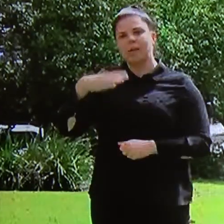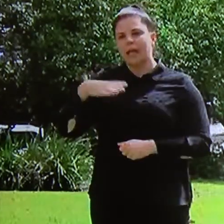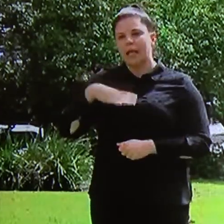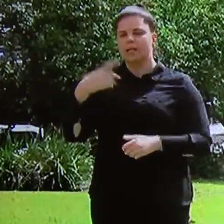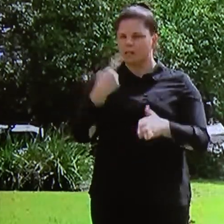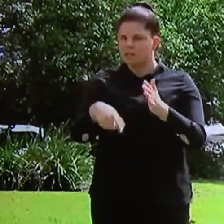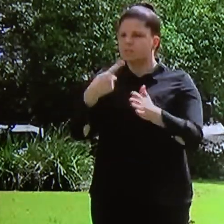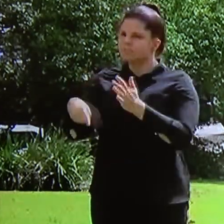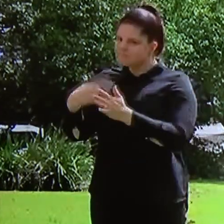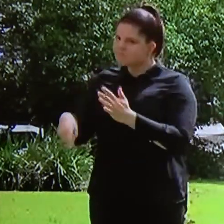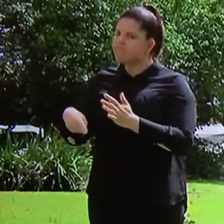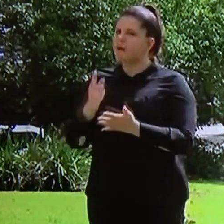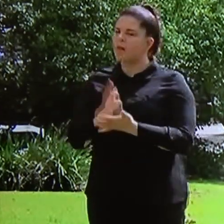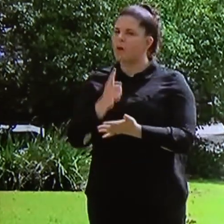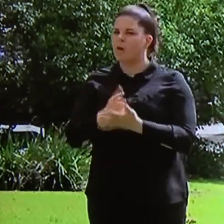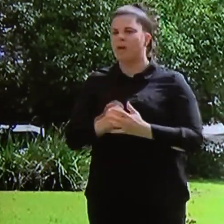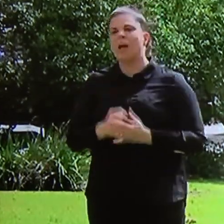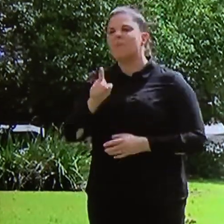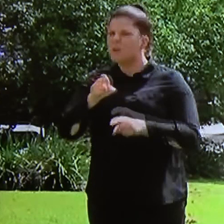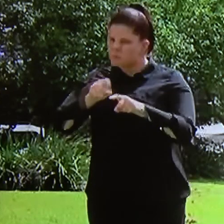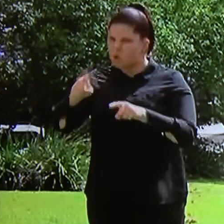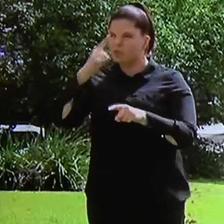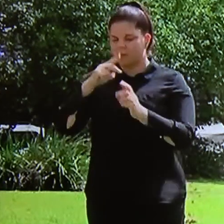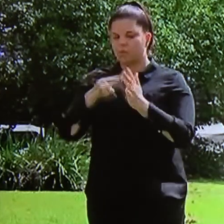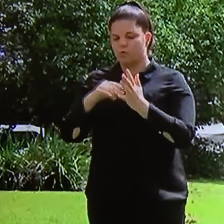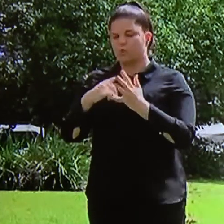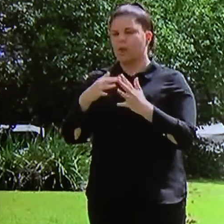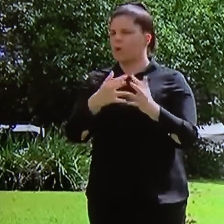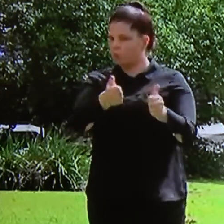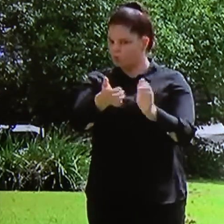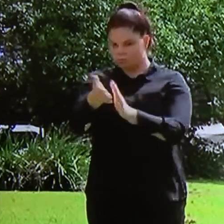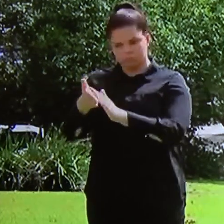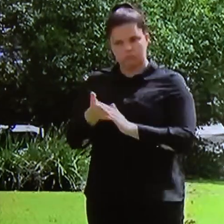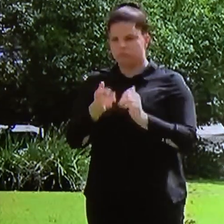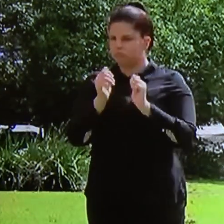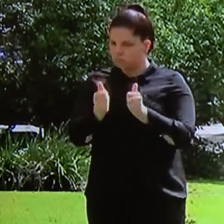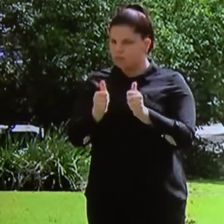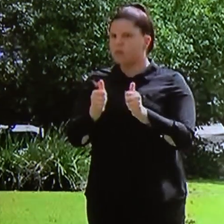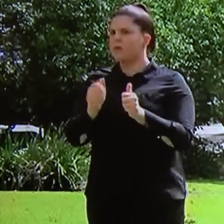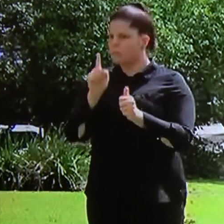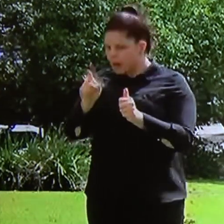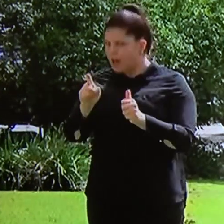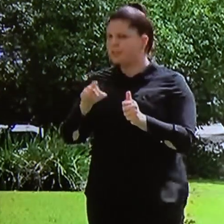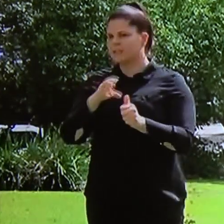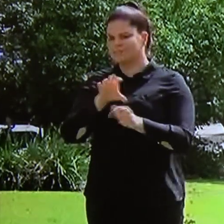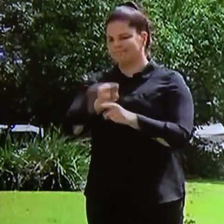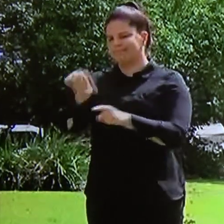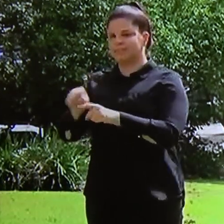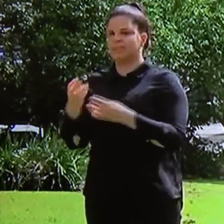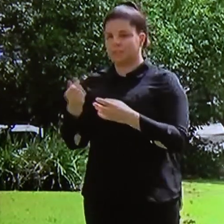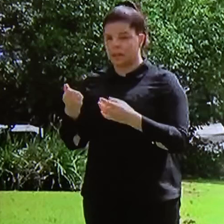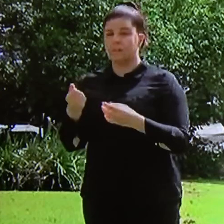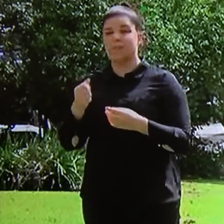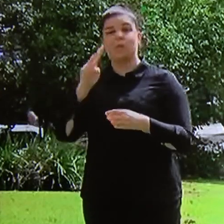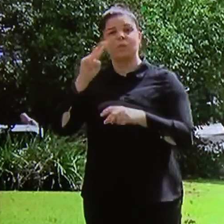vast majority of people right across this state are doing the right thing. The police are out there, they're asking questions, they're stopping motor vehicles, and here